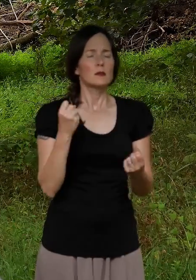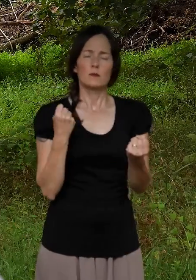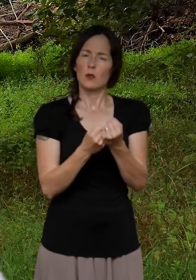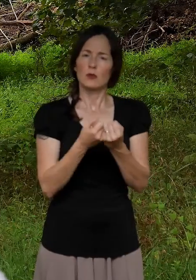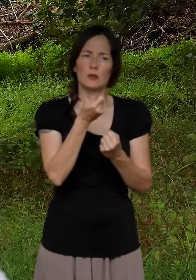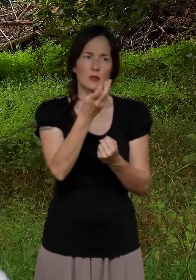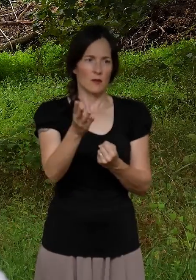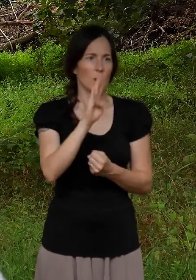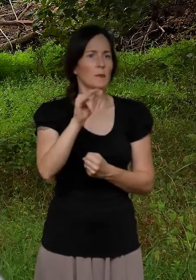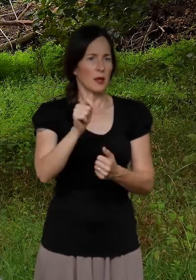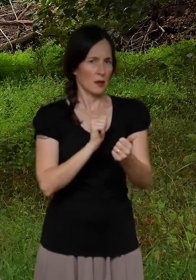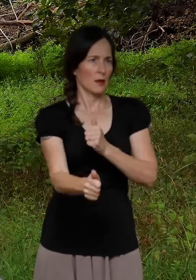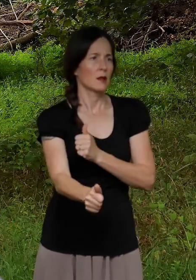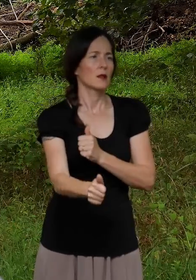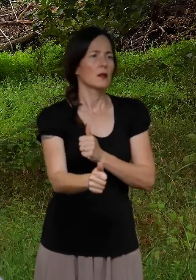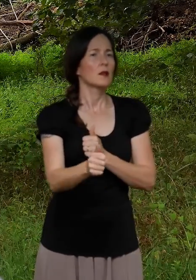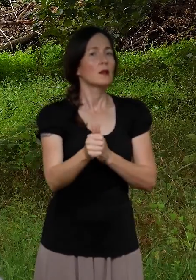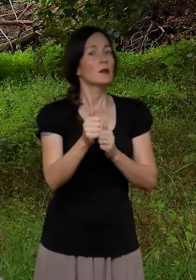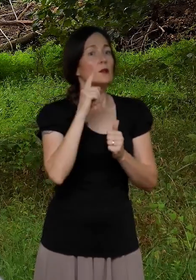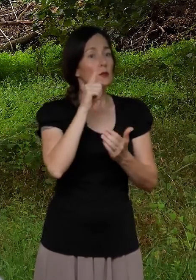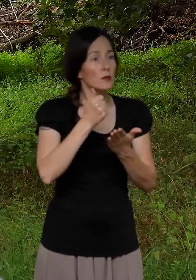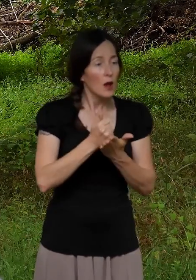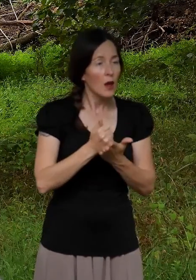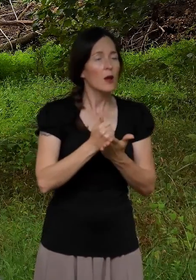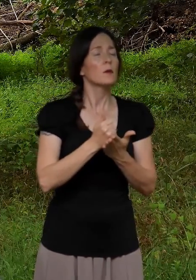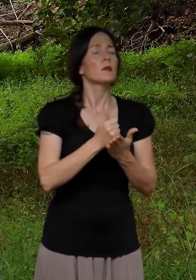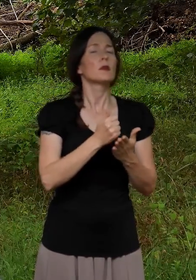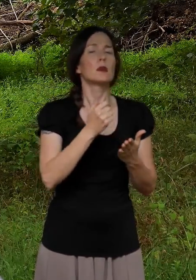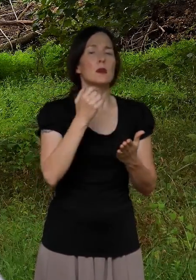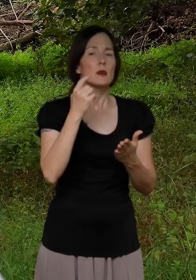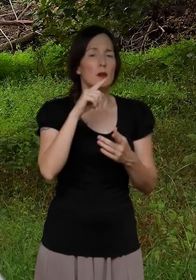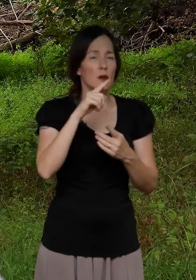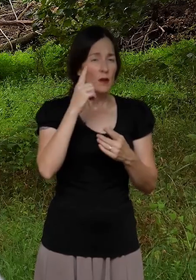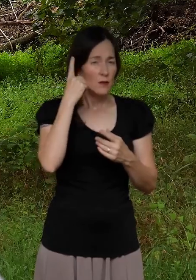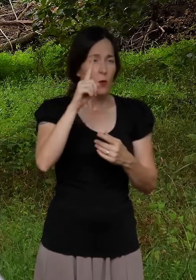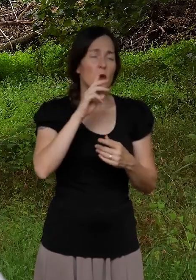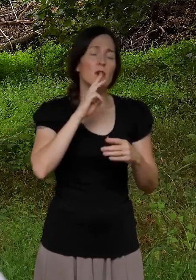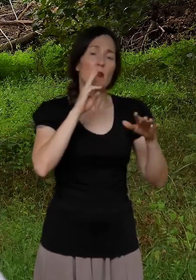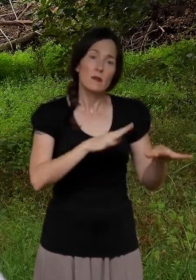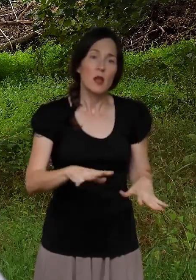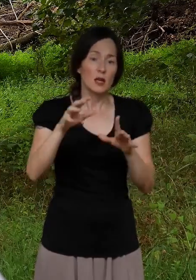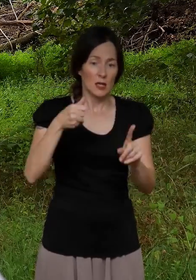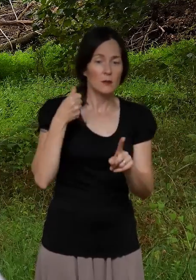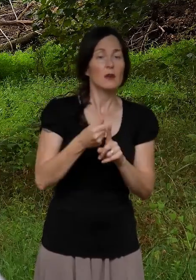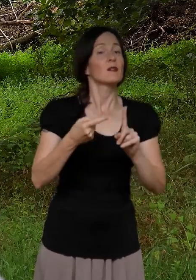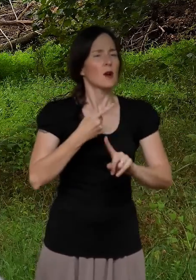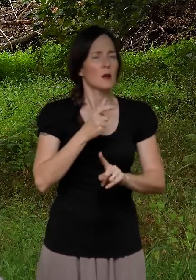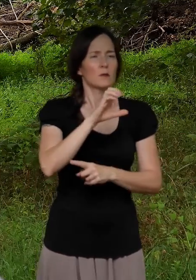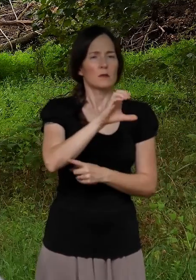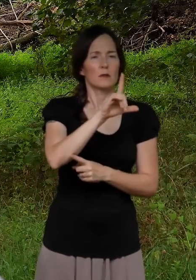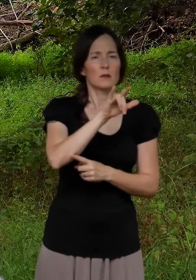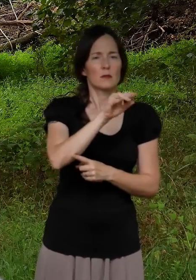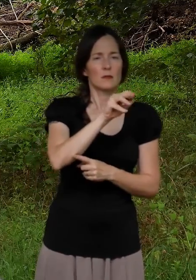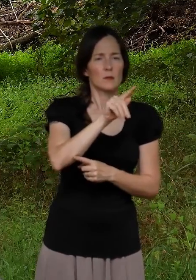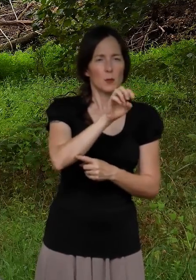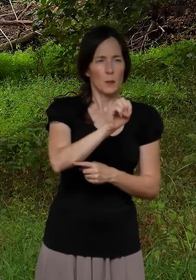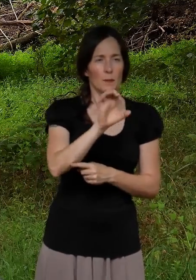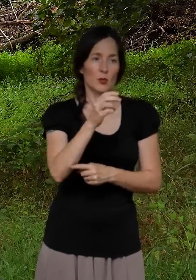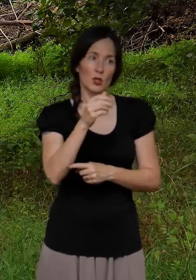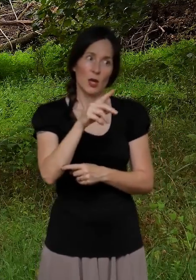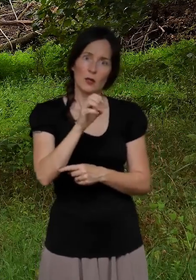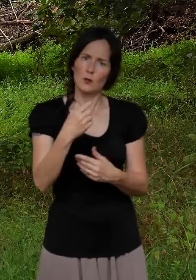executive has worked with us to figure out a funding strategy, and the way the state legislature And I want to especially thank Mark Chang, Delegate